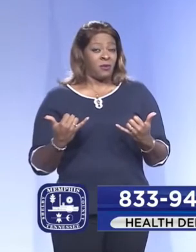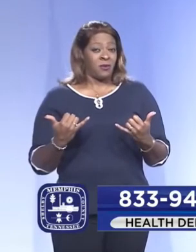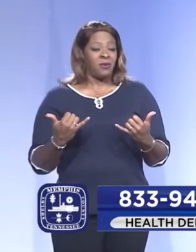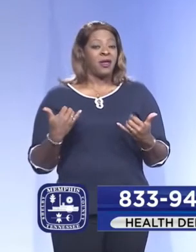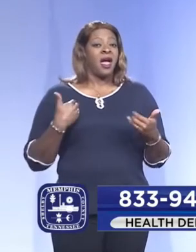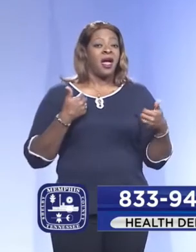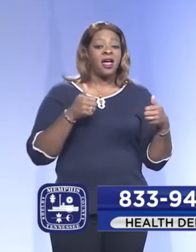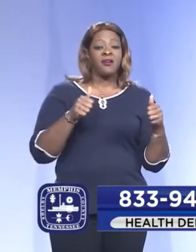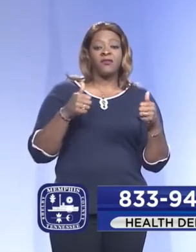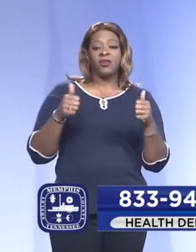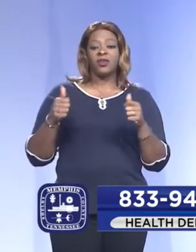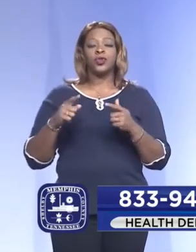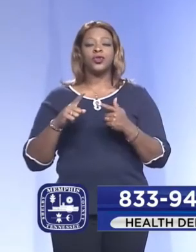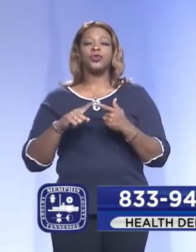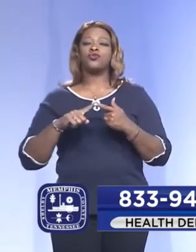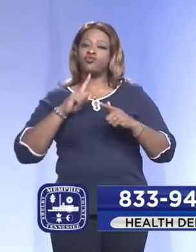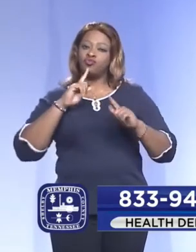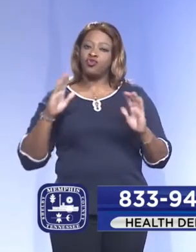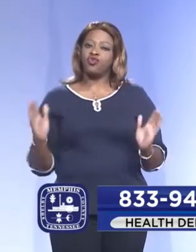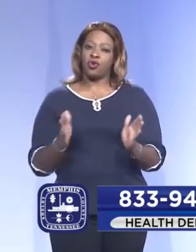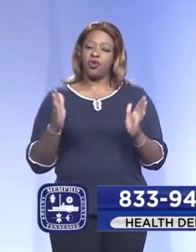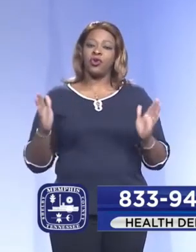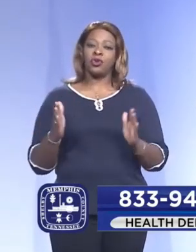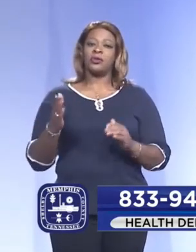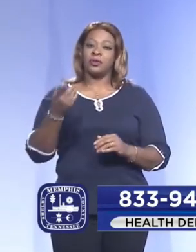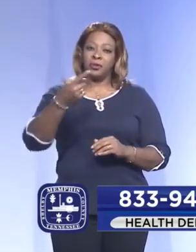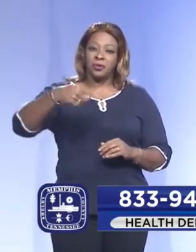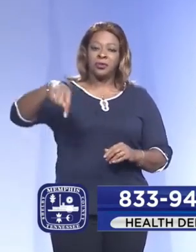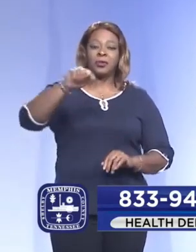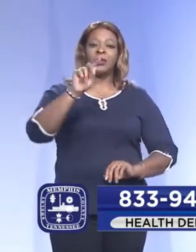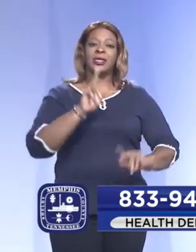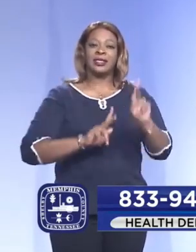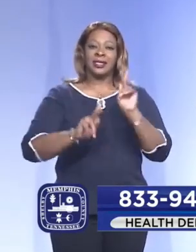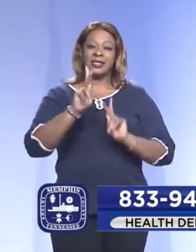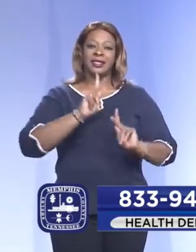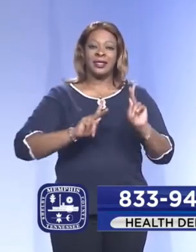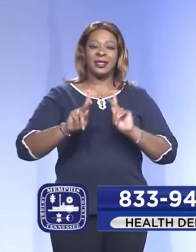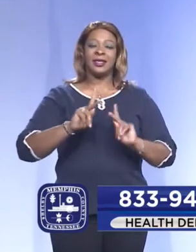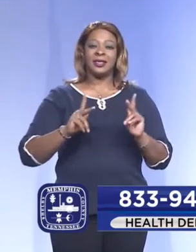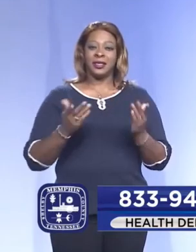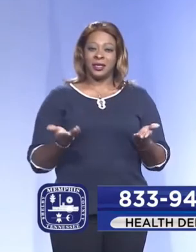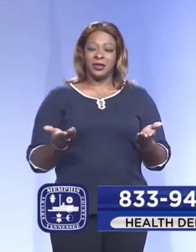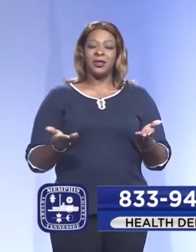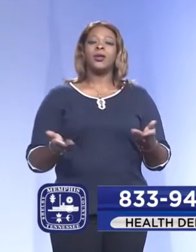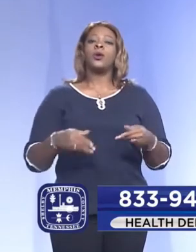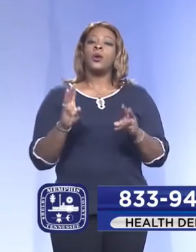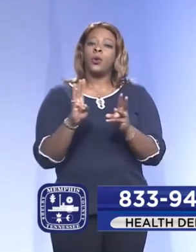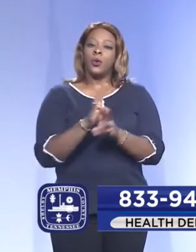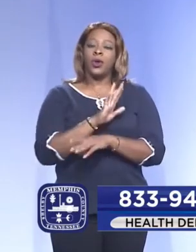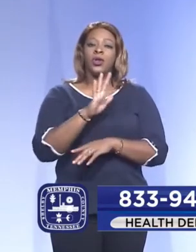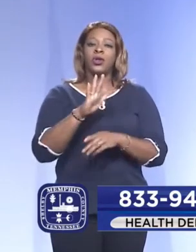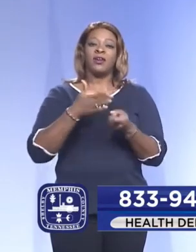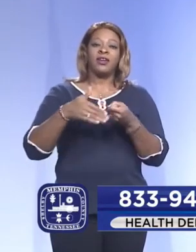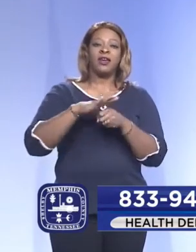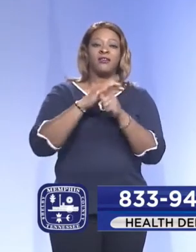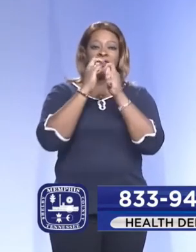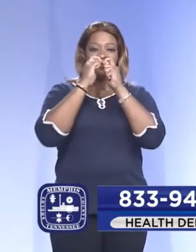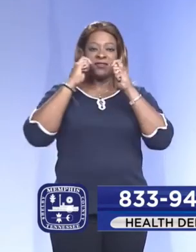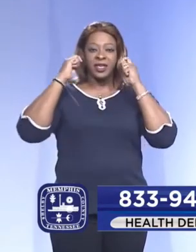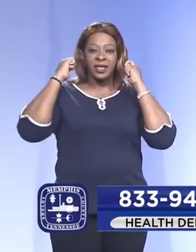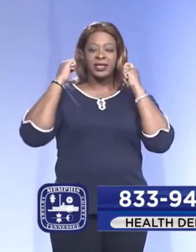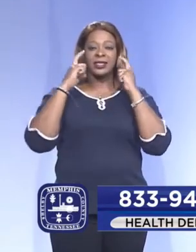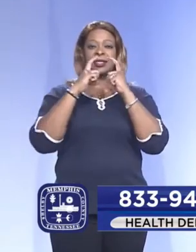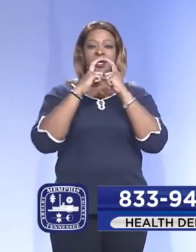efforts to really encourage you, the citizens, to wear the facial covering and